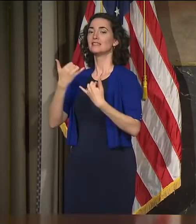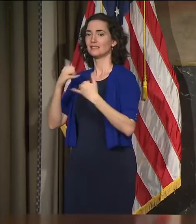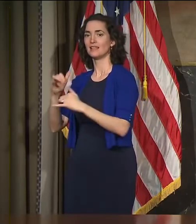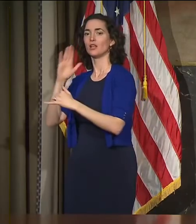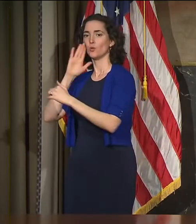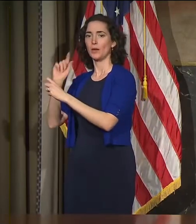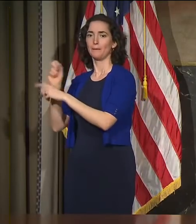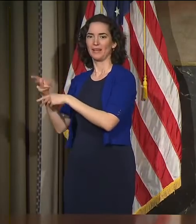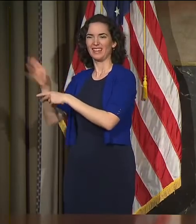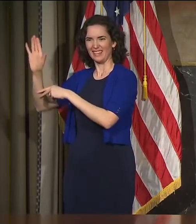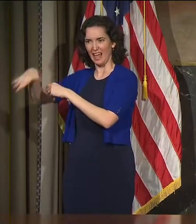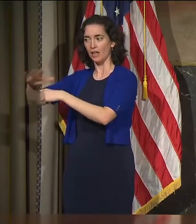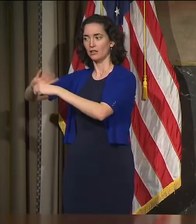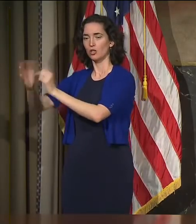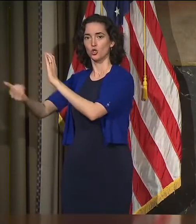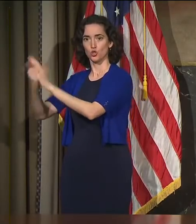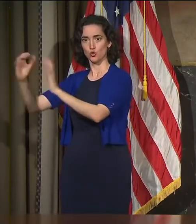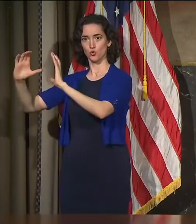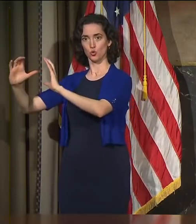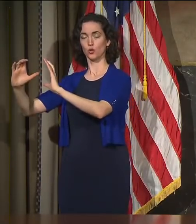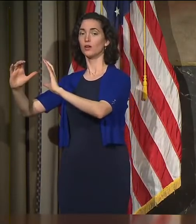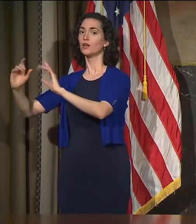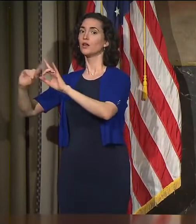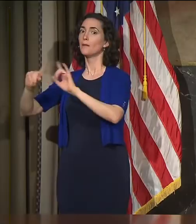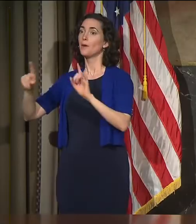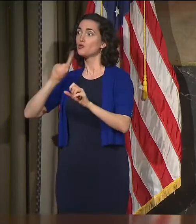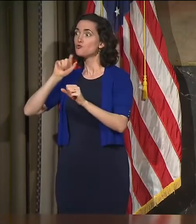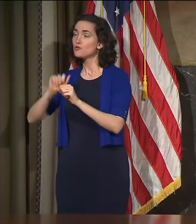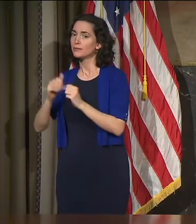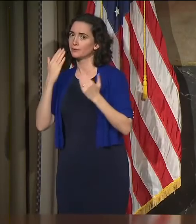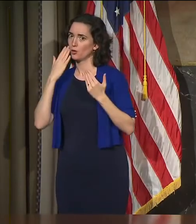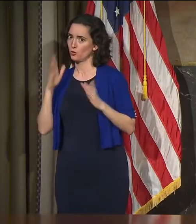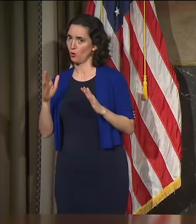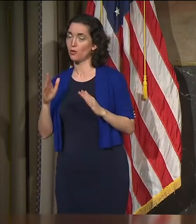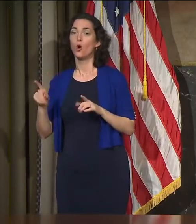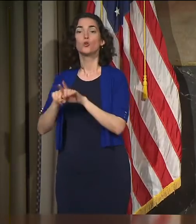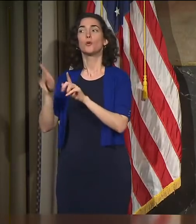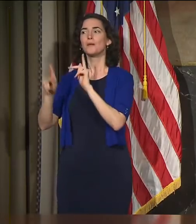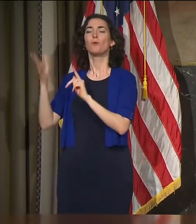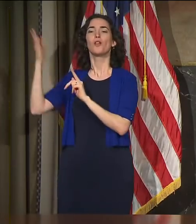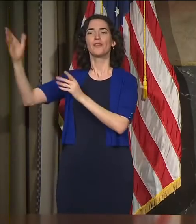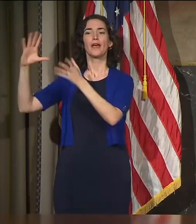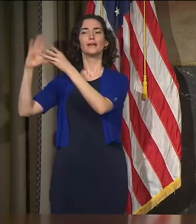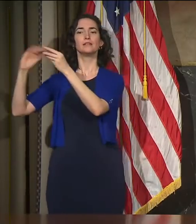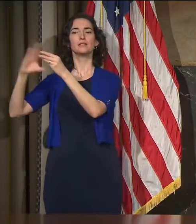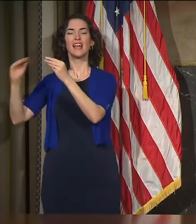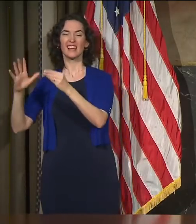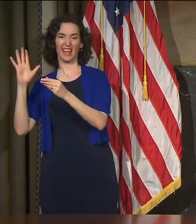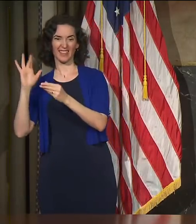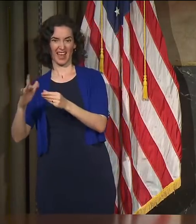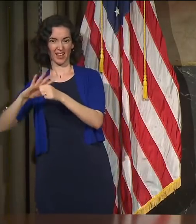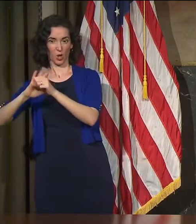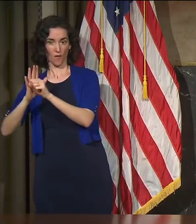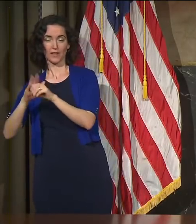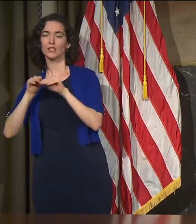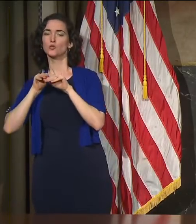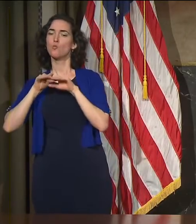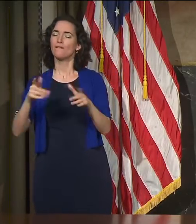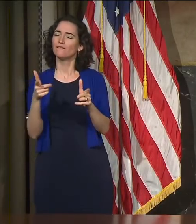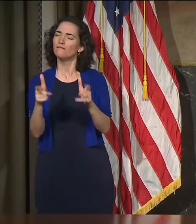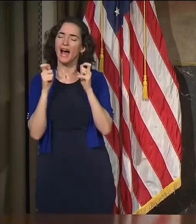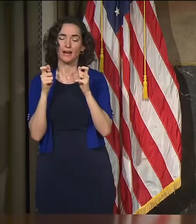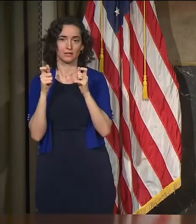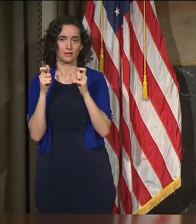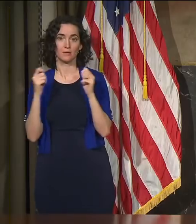on that. And is it really more transmissible, as people have postulated? We don't know the definitive